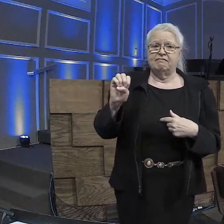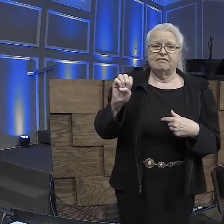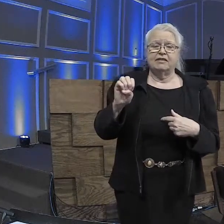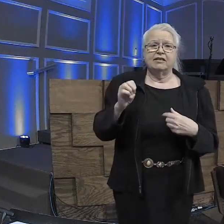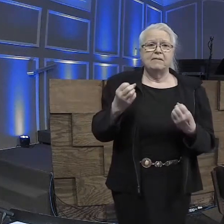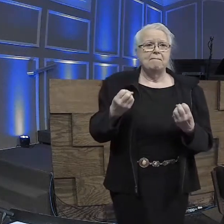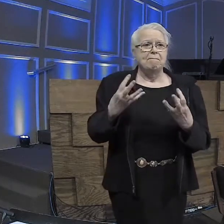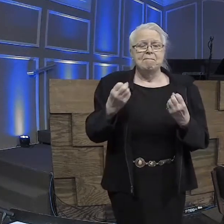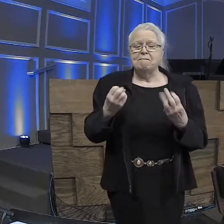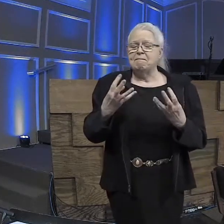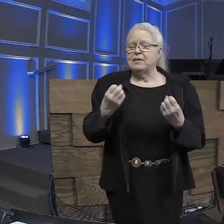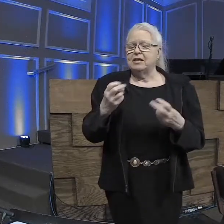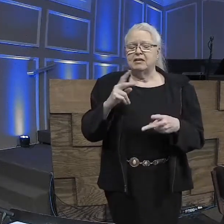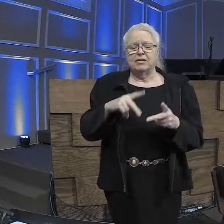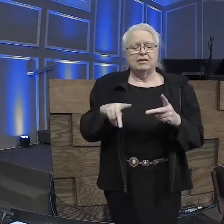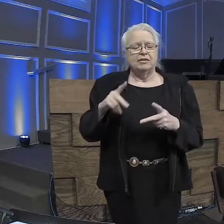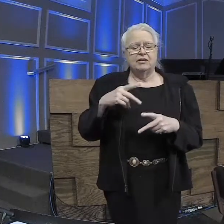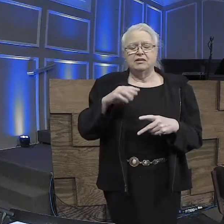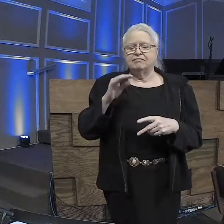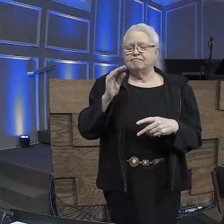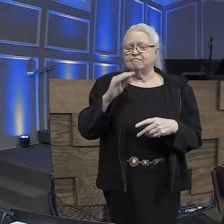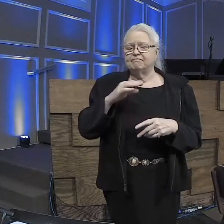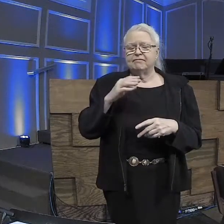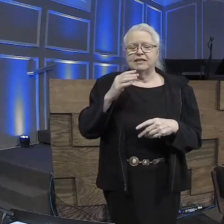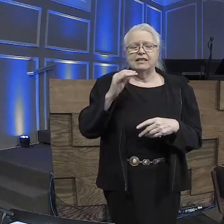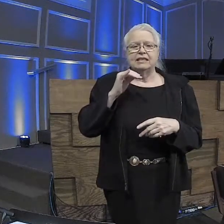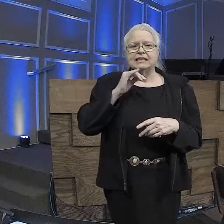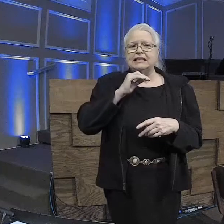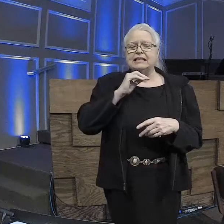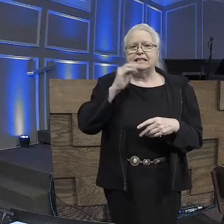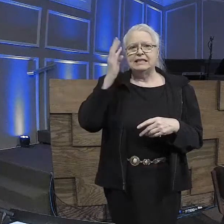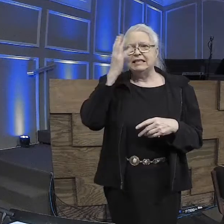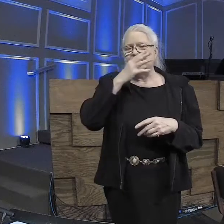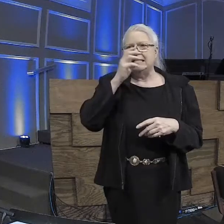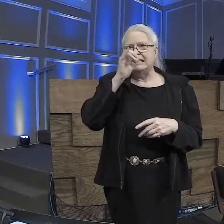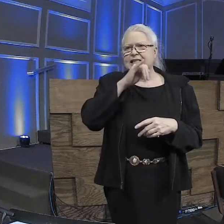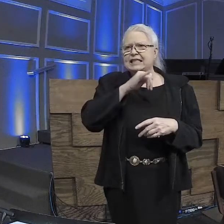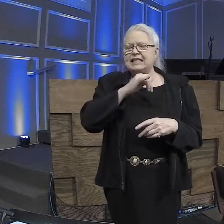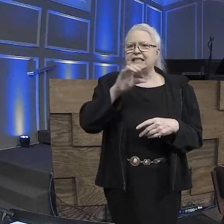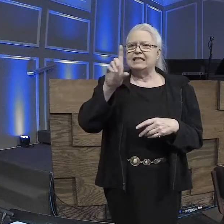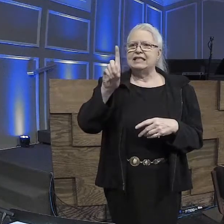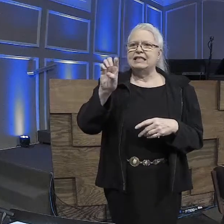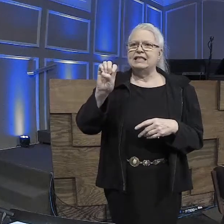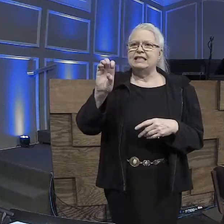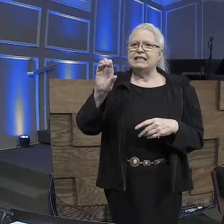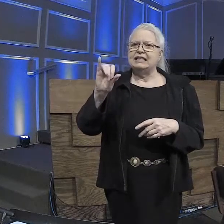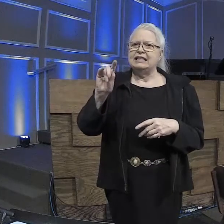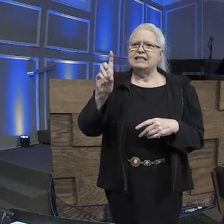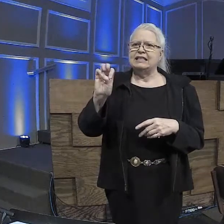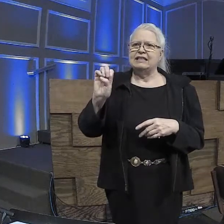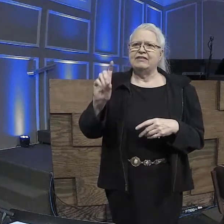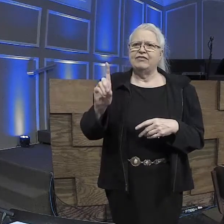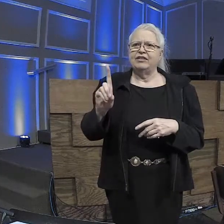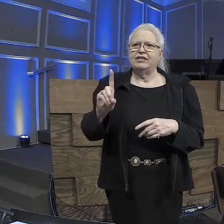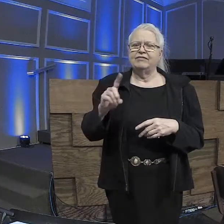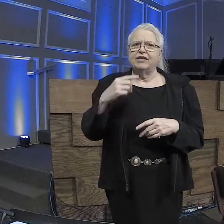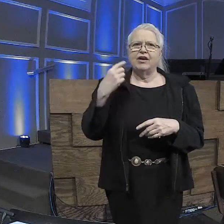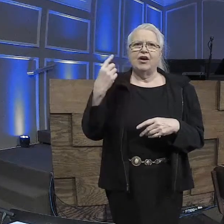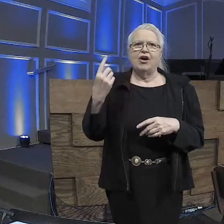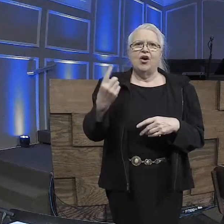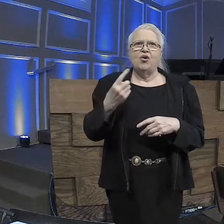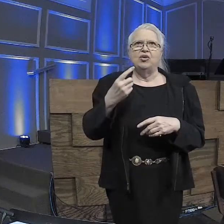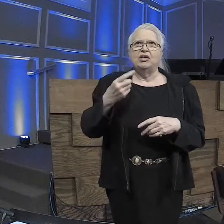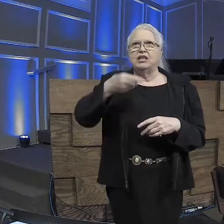today are deceived into believing that the only deity that's out there is themselves. It's